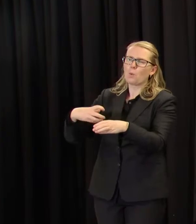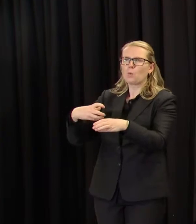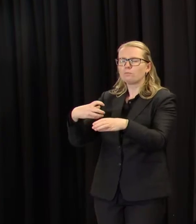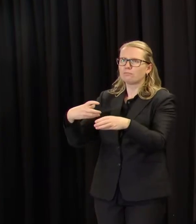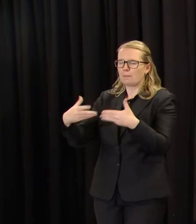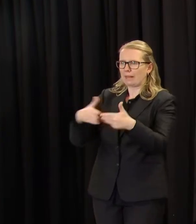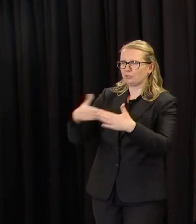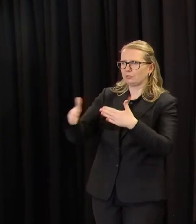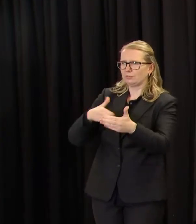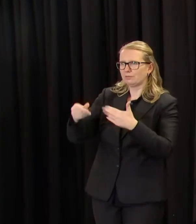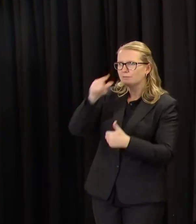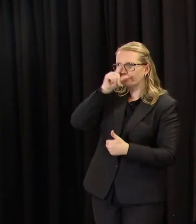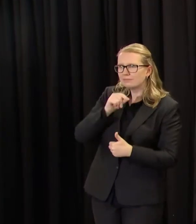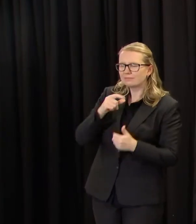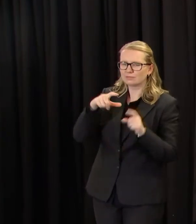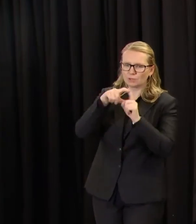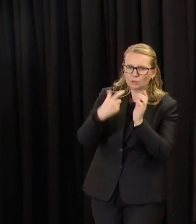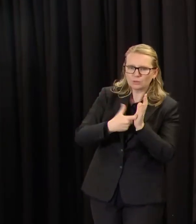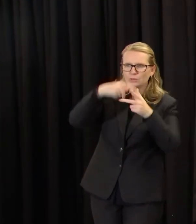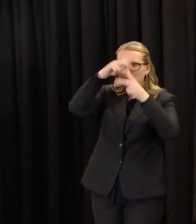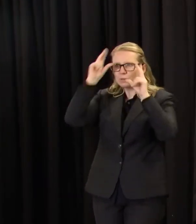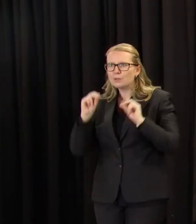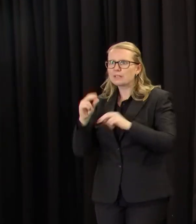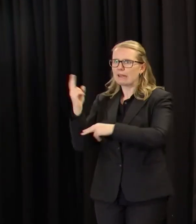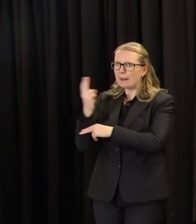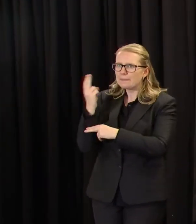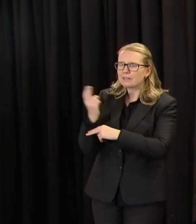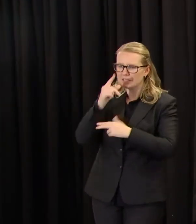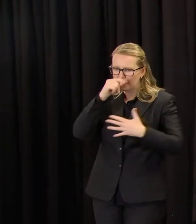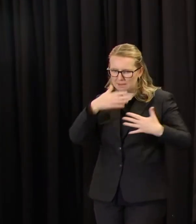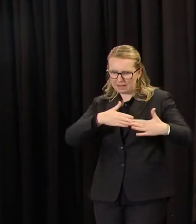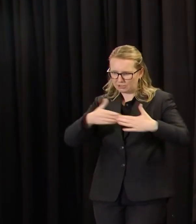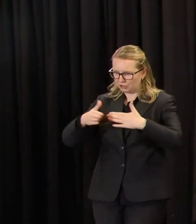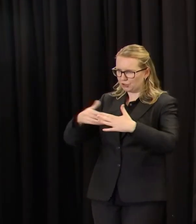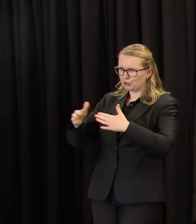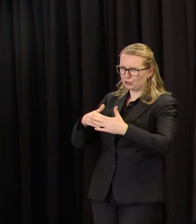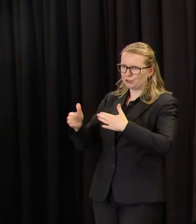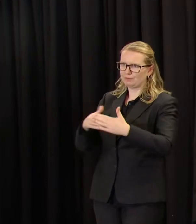be for our nurses and our AMBOs and for all of us.